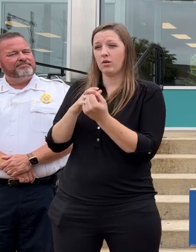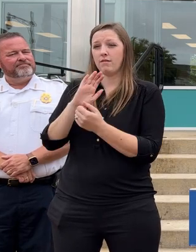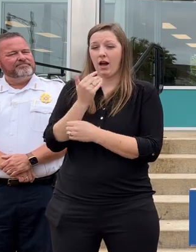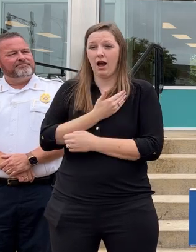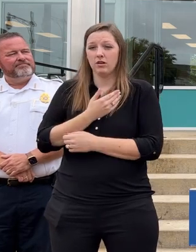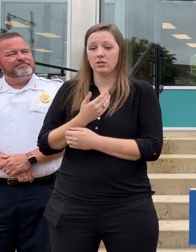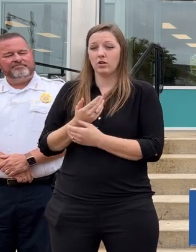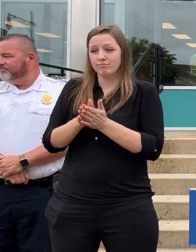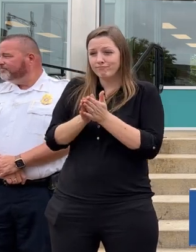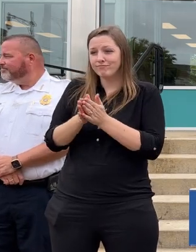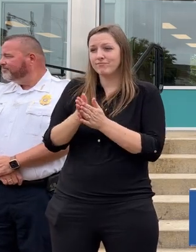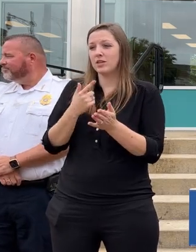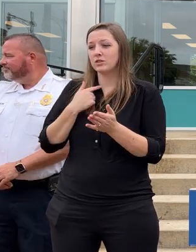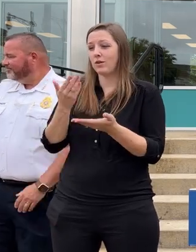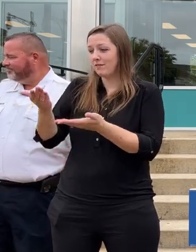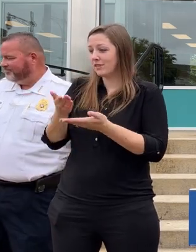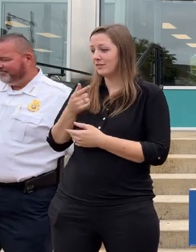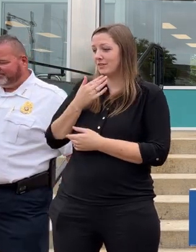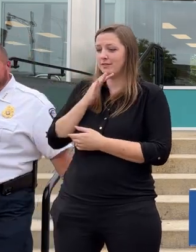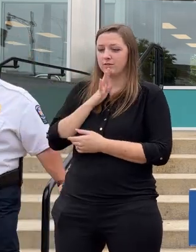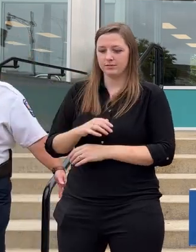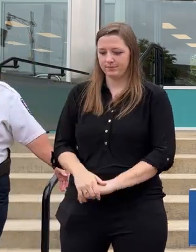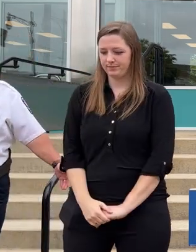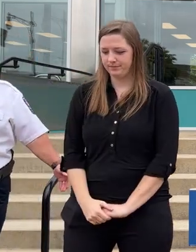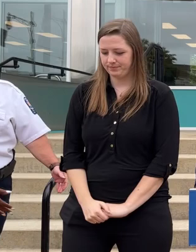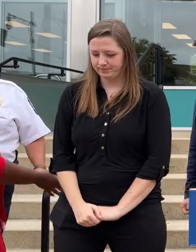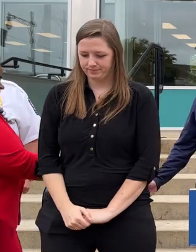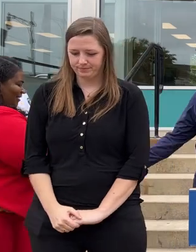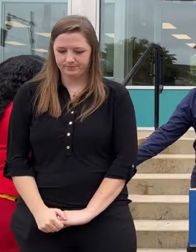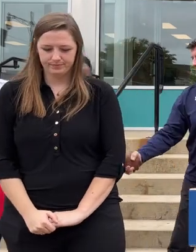efforts, and invite her to say a few words if she like.